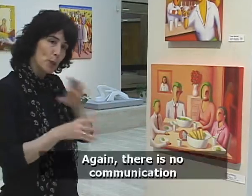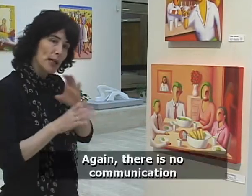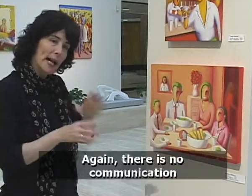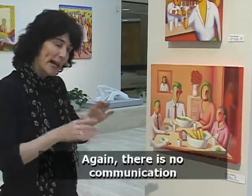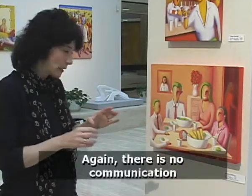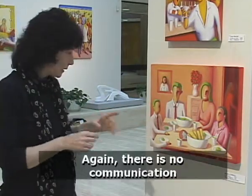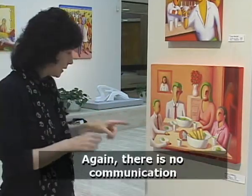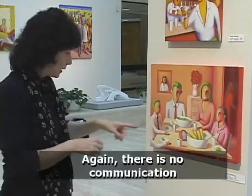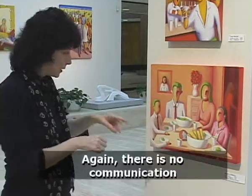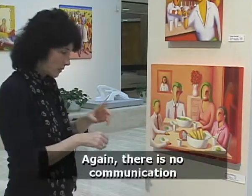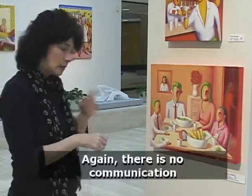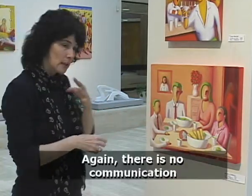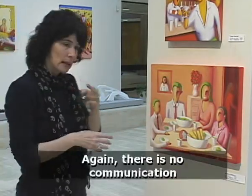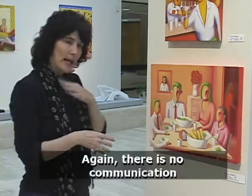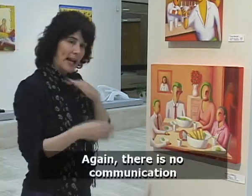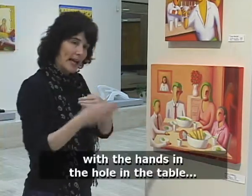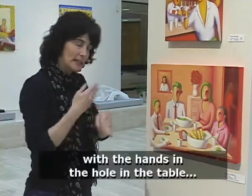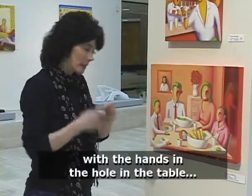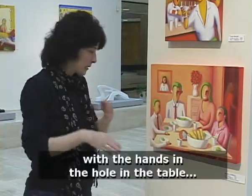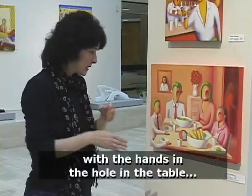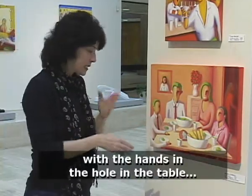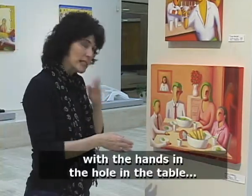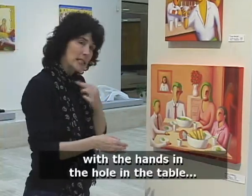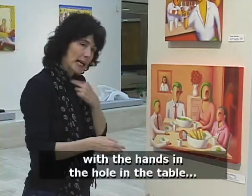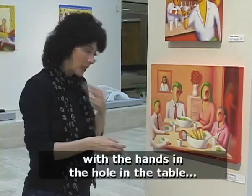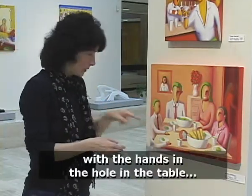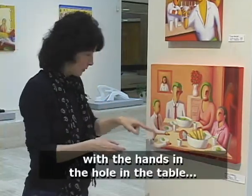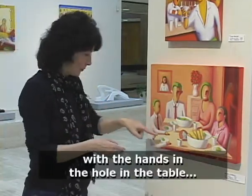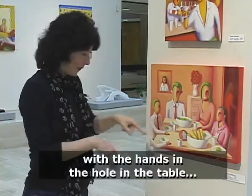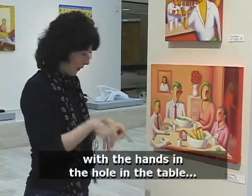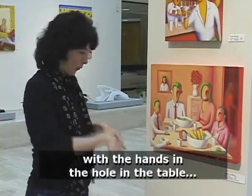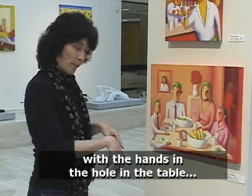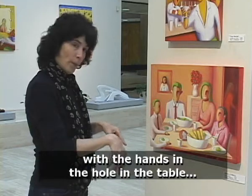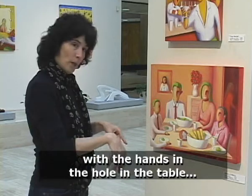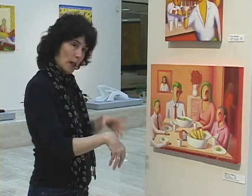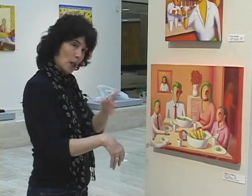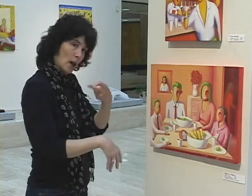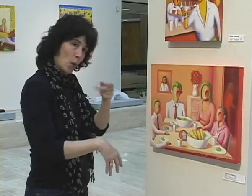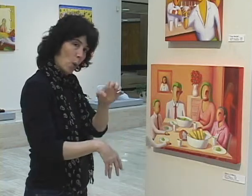Again, there's no communication with the hands in the hole in the table.